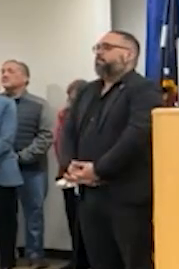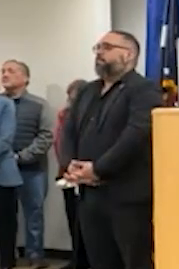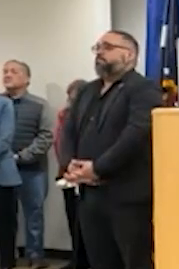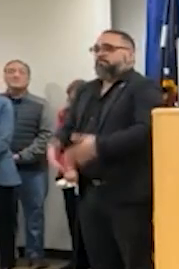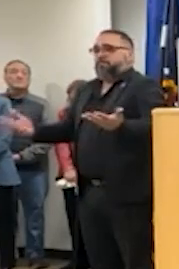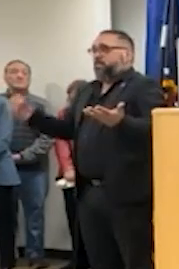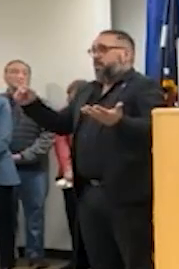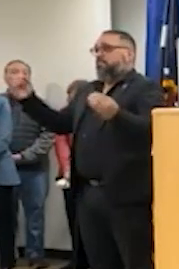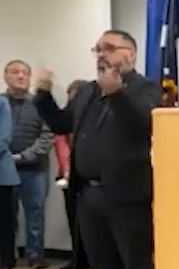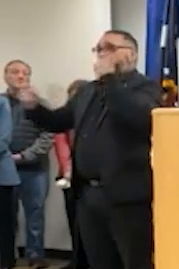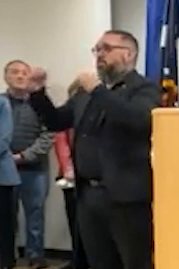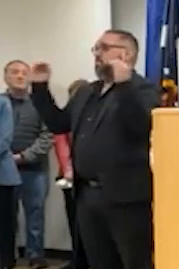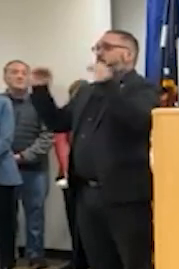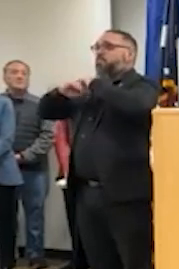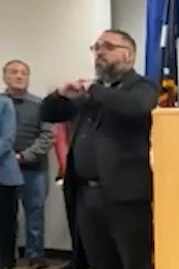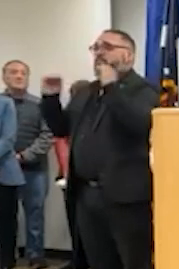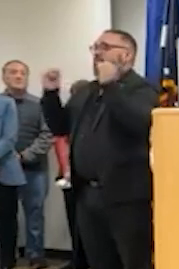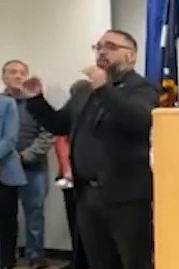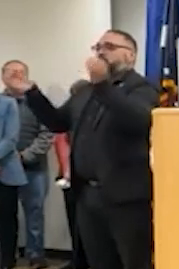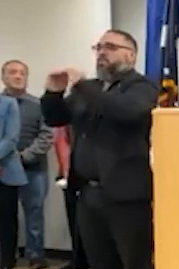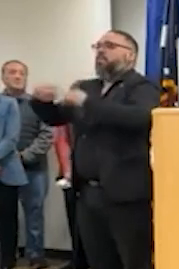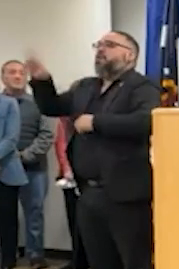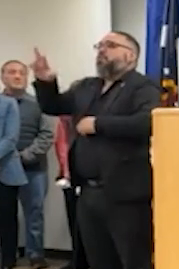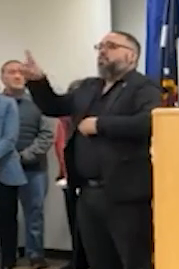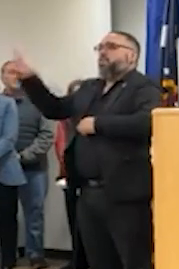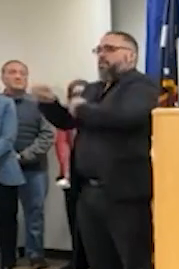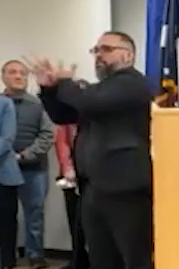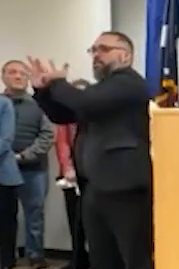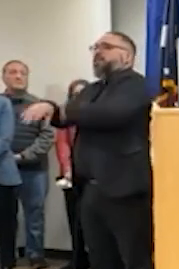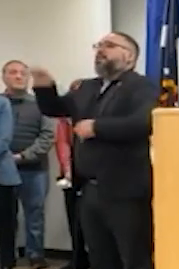Okay, hearing no further questions. 311 is the resource.